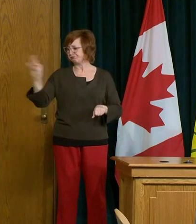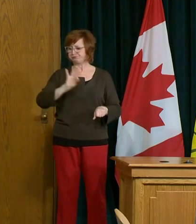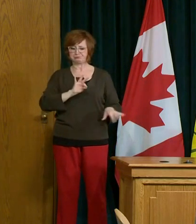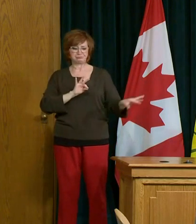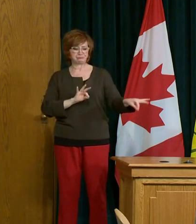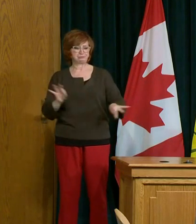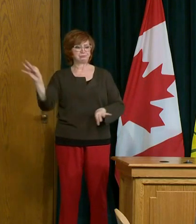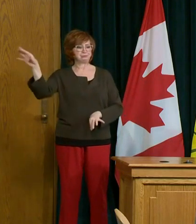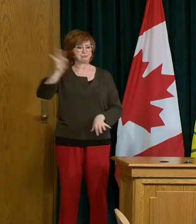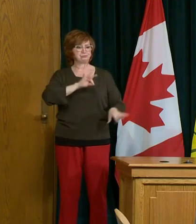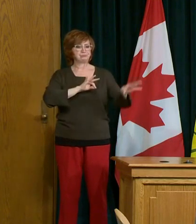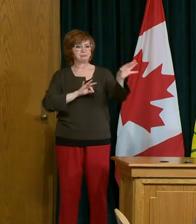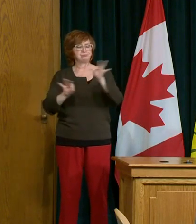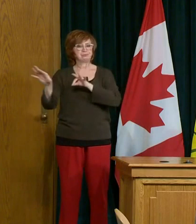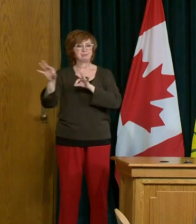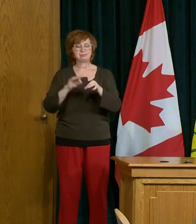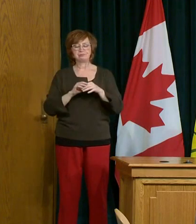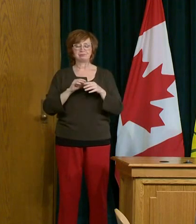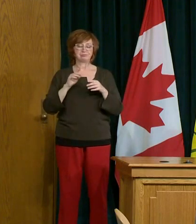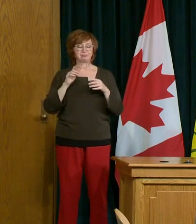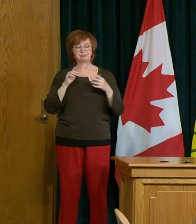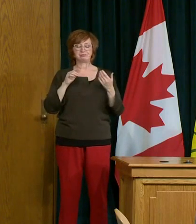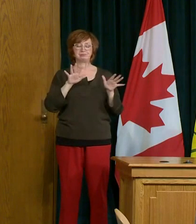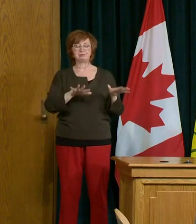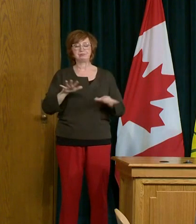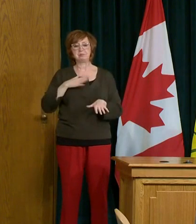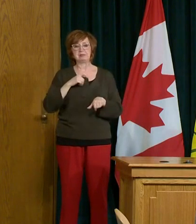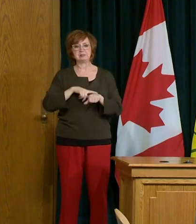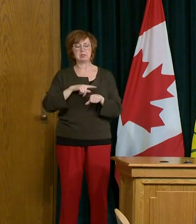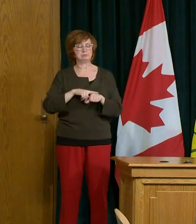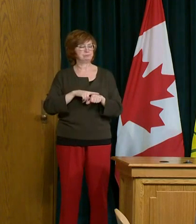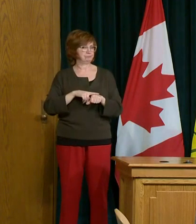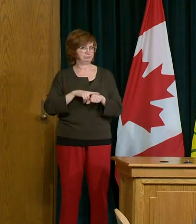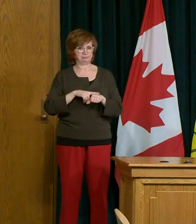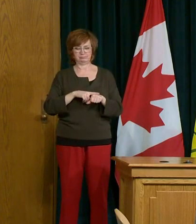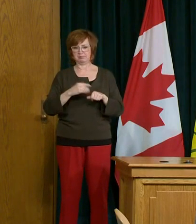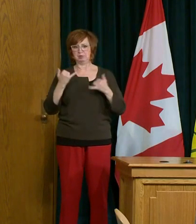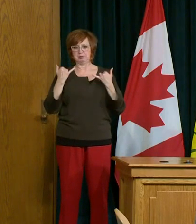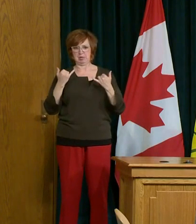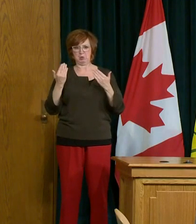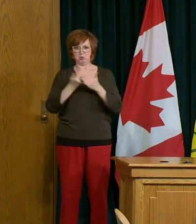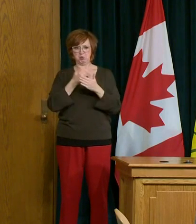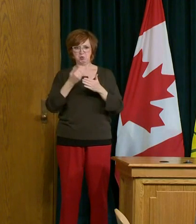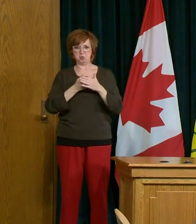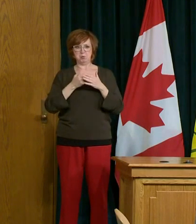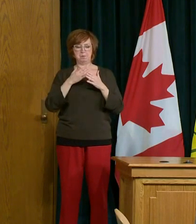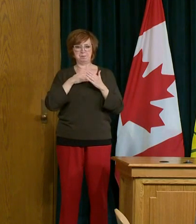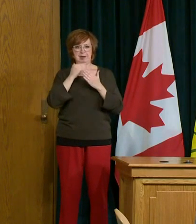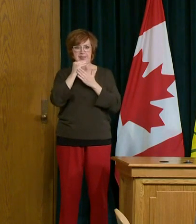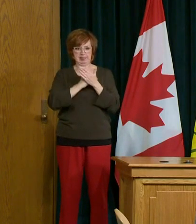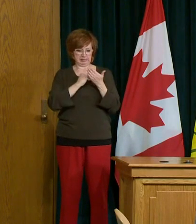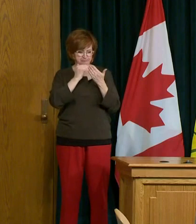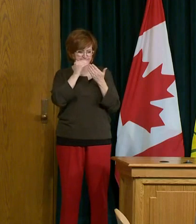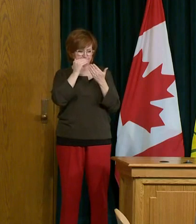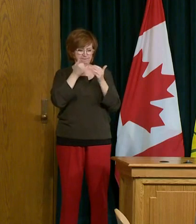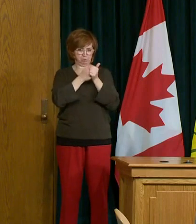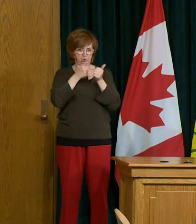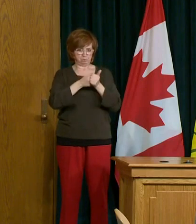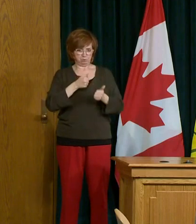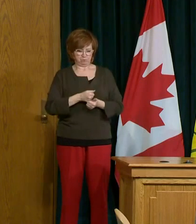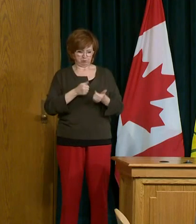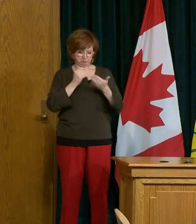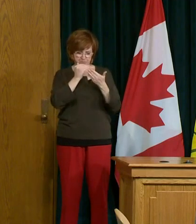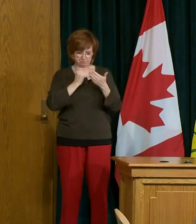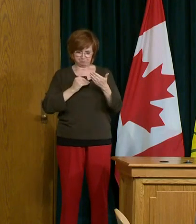home. Similarly, as other retail sectors open, we did get the feedback about significant restrictions that